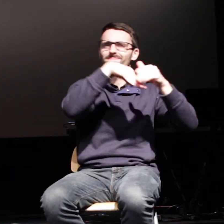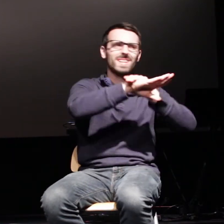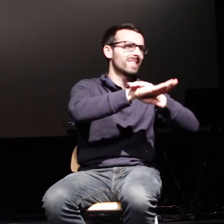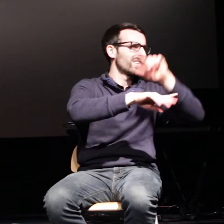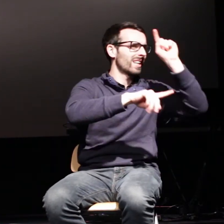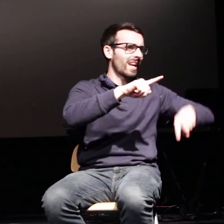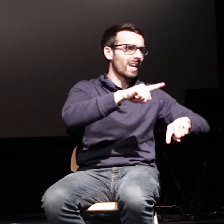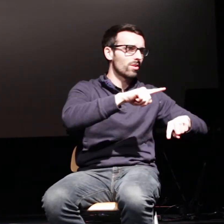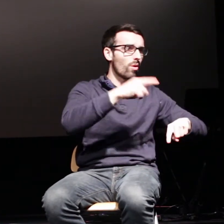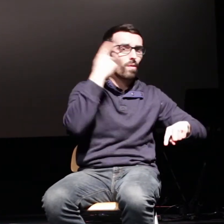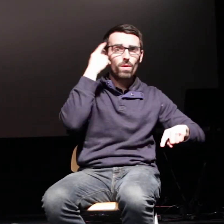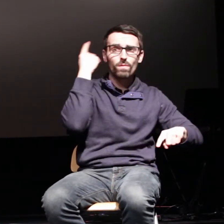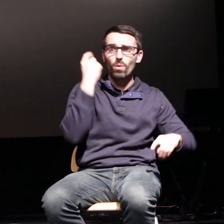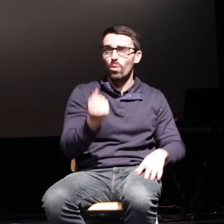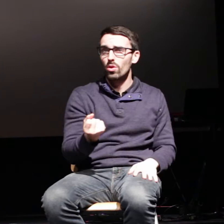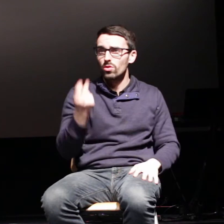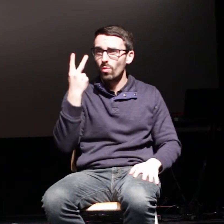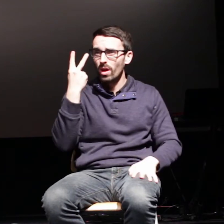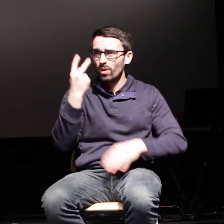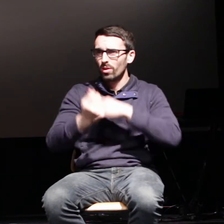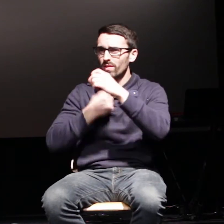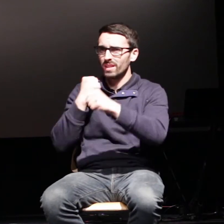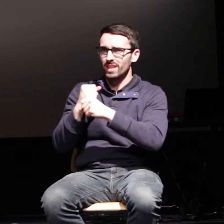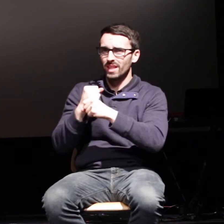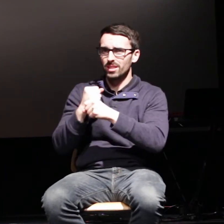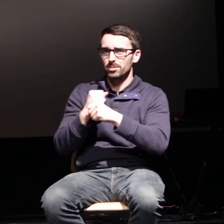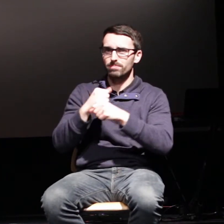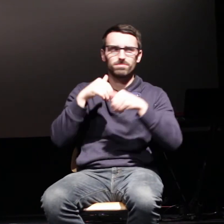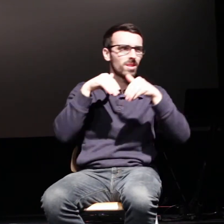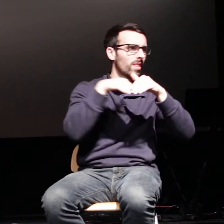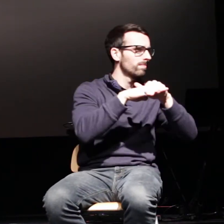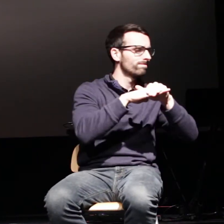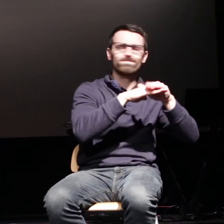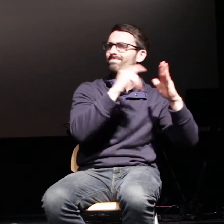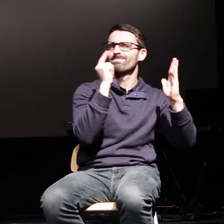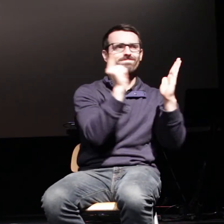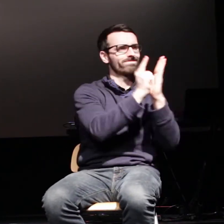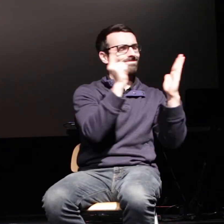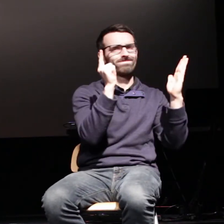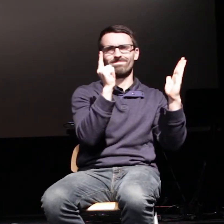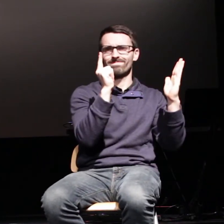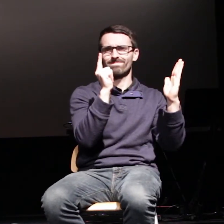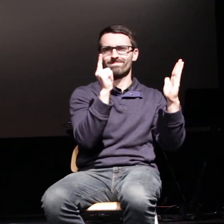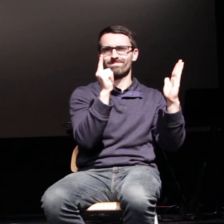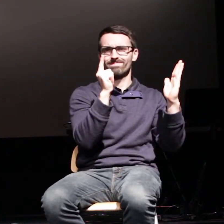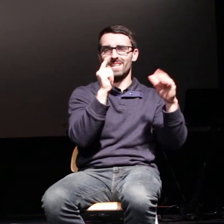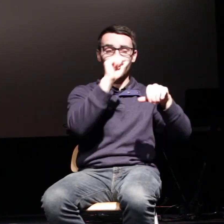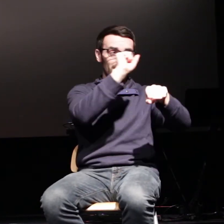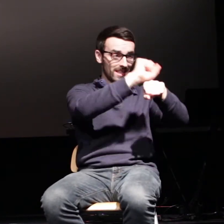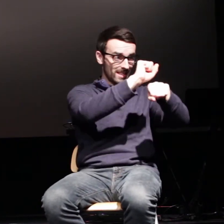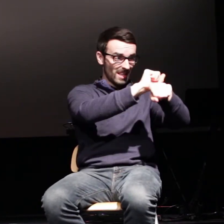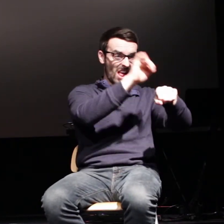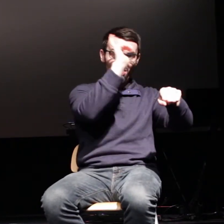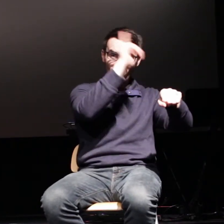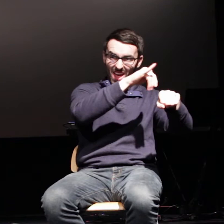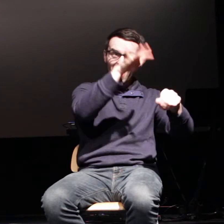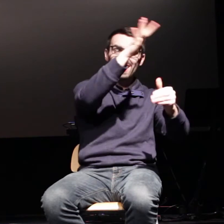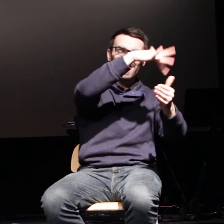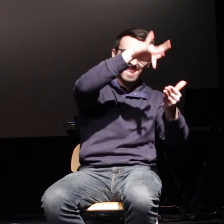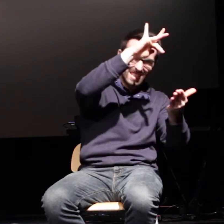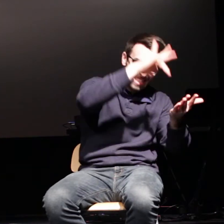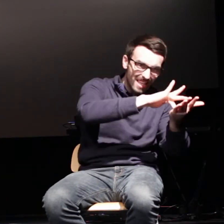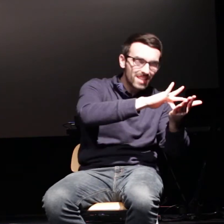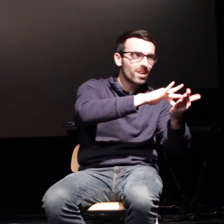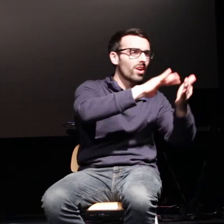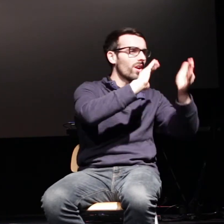12 years, she's not been welcome in the synagogue. The synagogue is the center of the community. It's